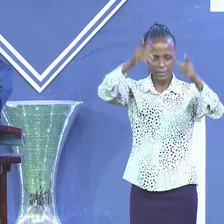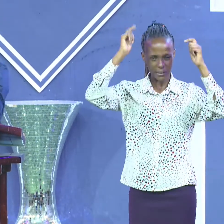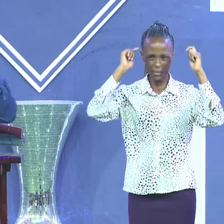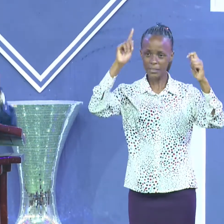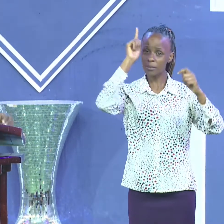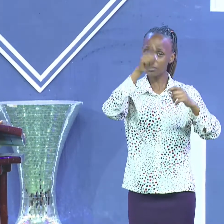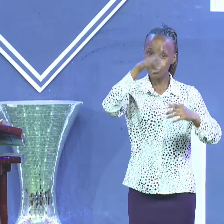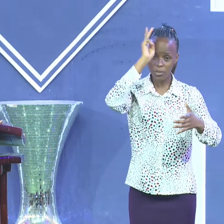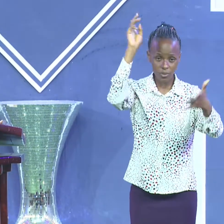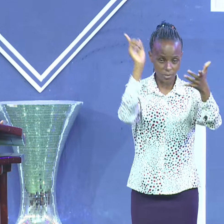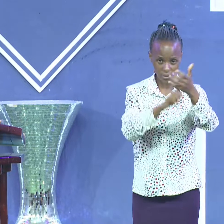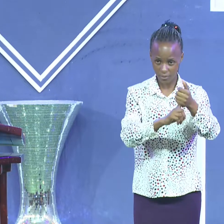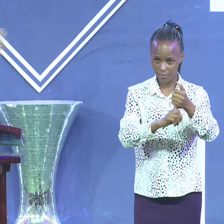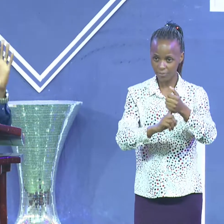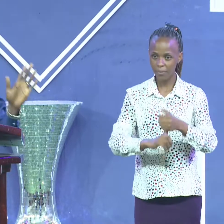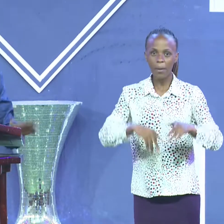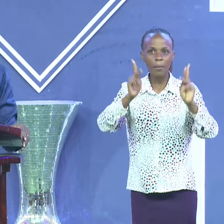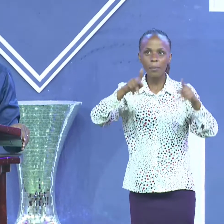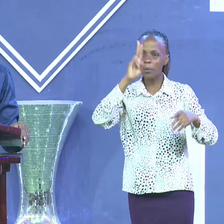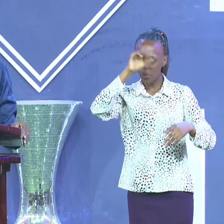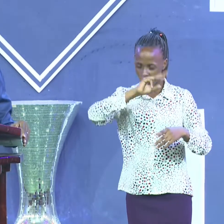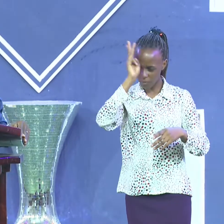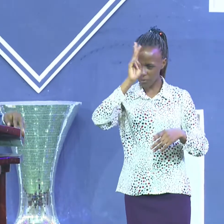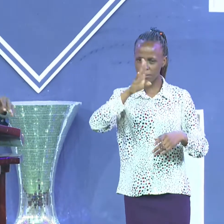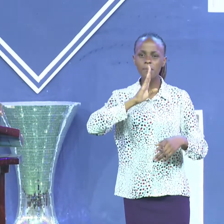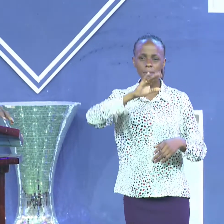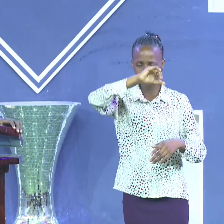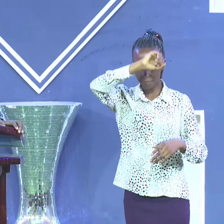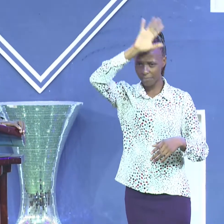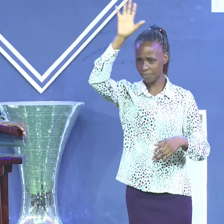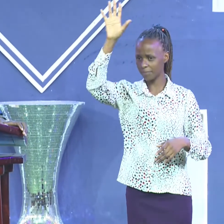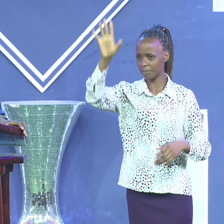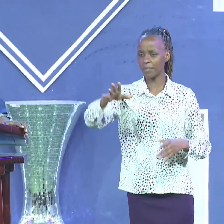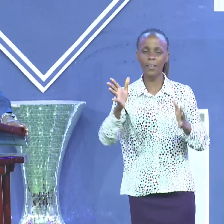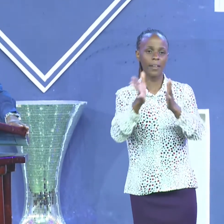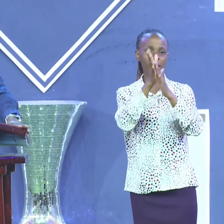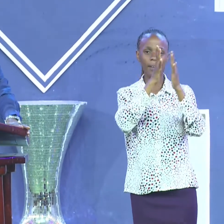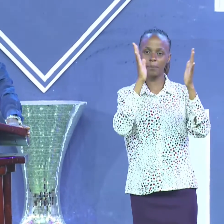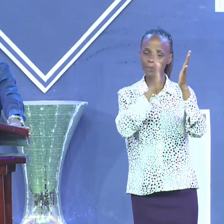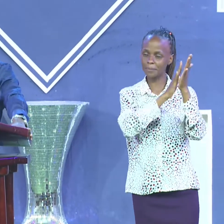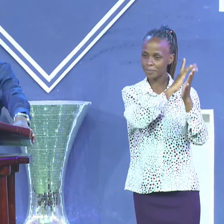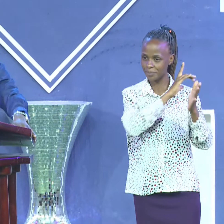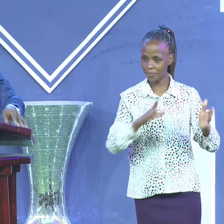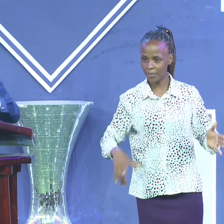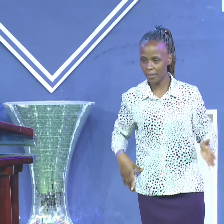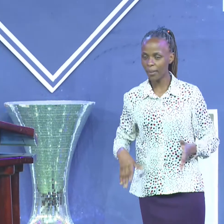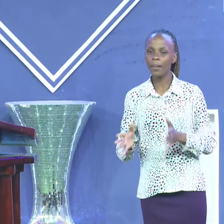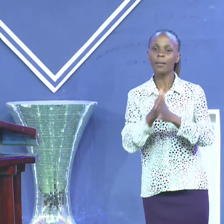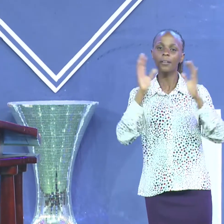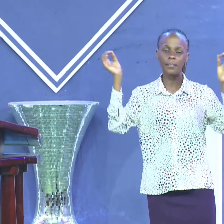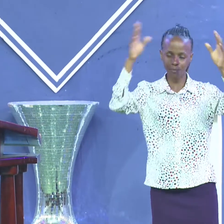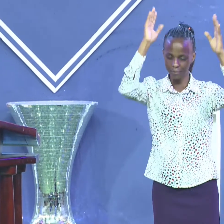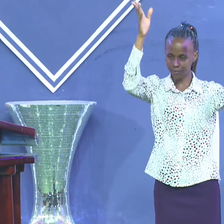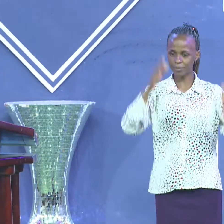you, and the testimony that you're going to get, it will amaze people. Hallelujah. Amen. Praise